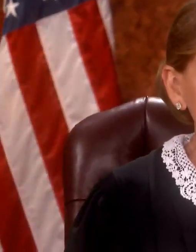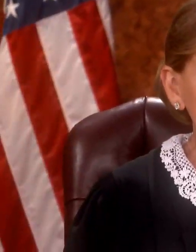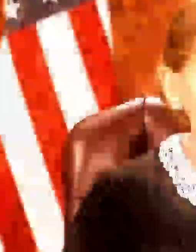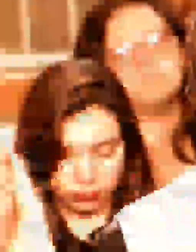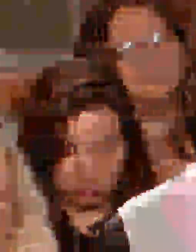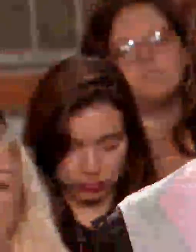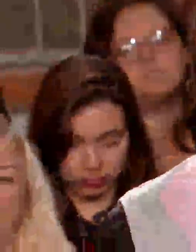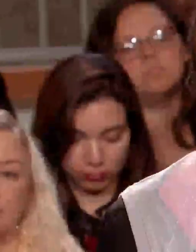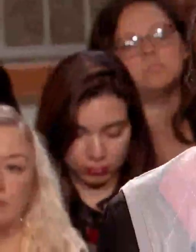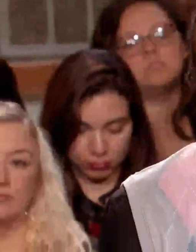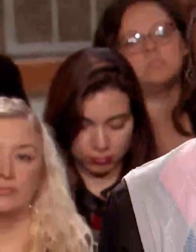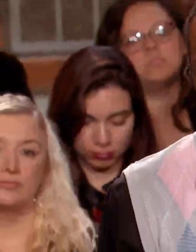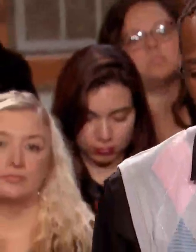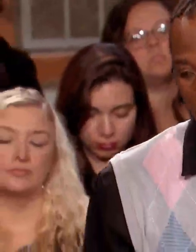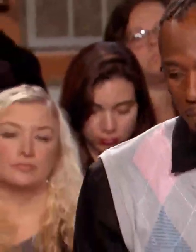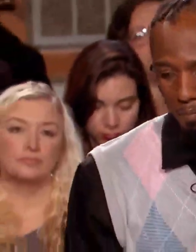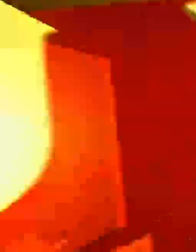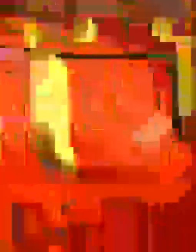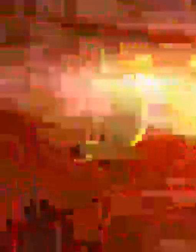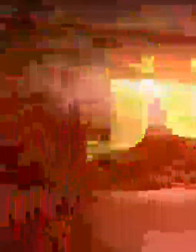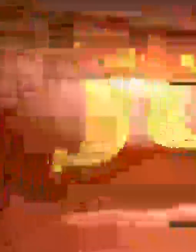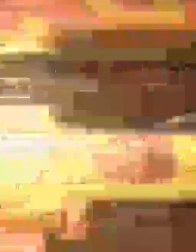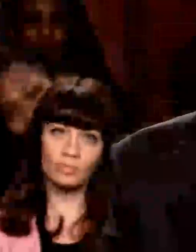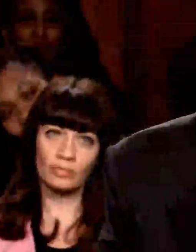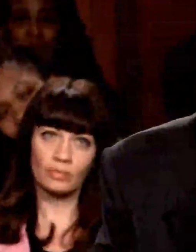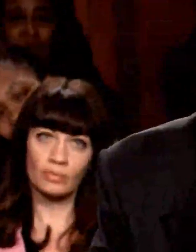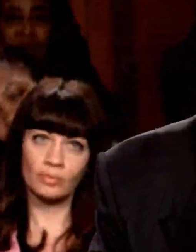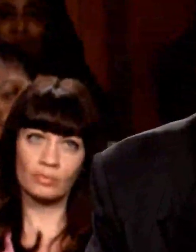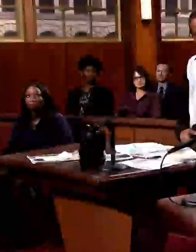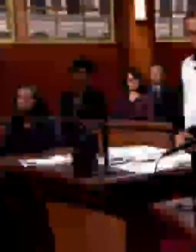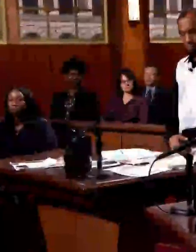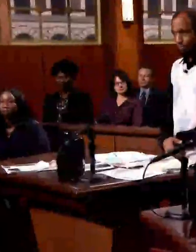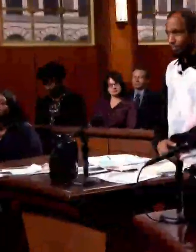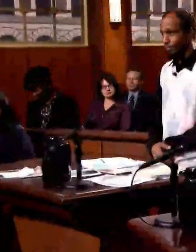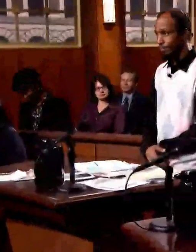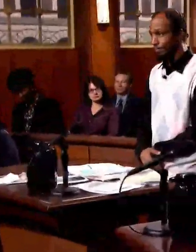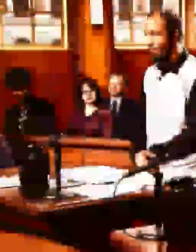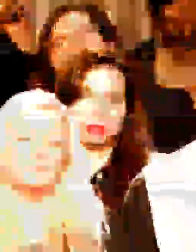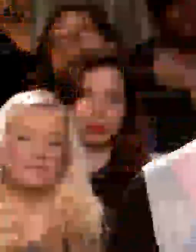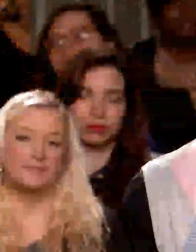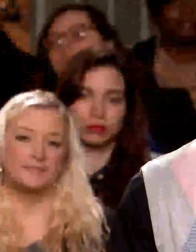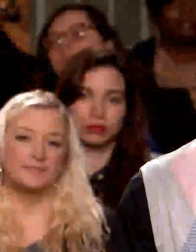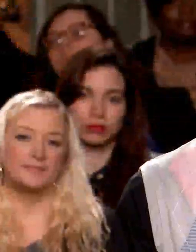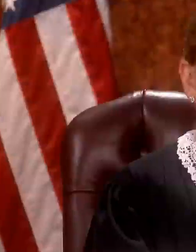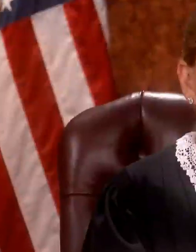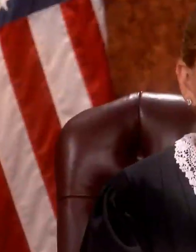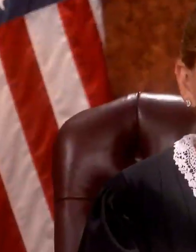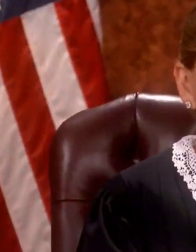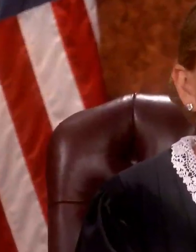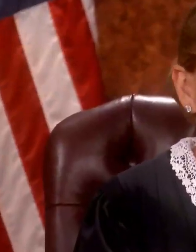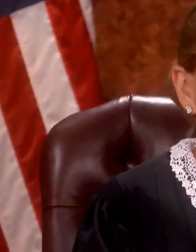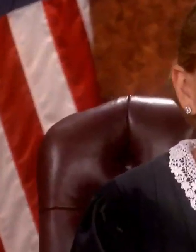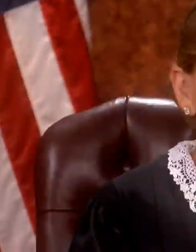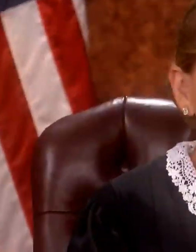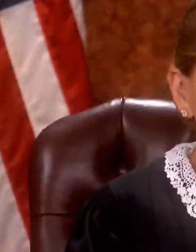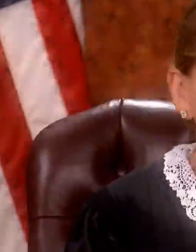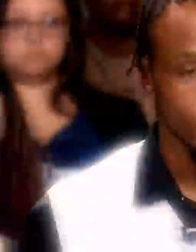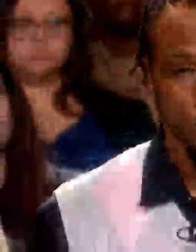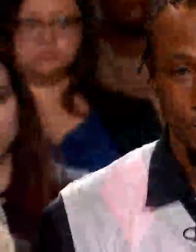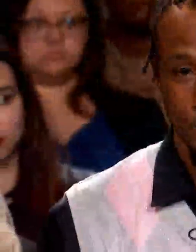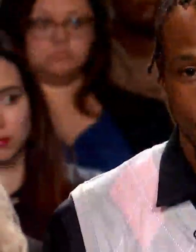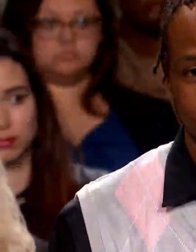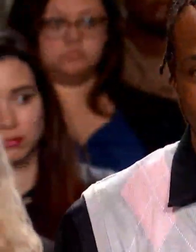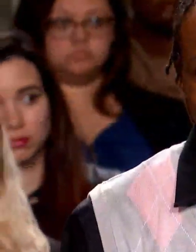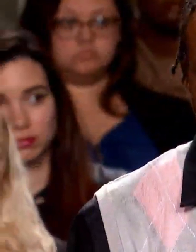in October? Was he put on the road to ruin? I went to the police station and made a report. You were pulled over by the police and taken into